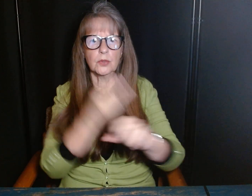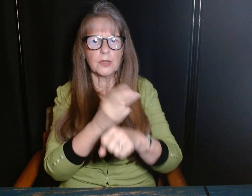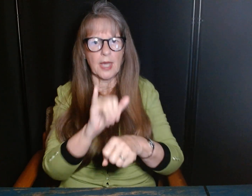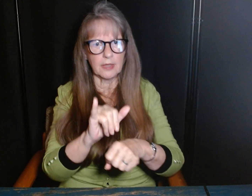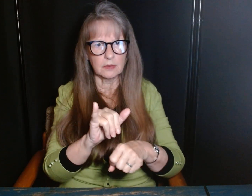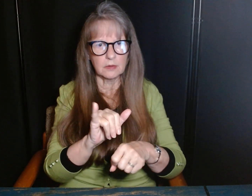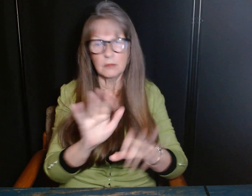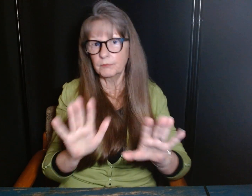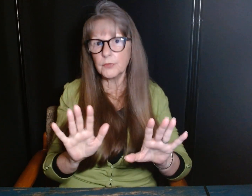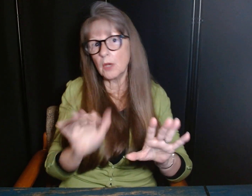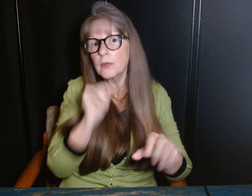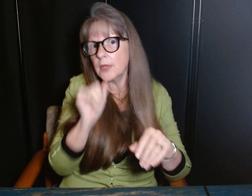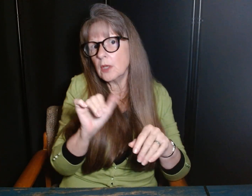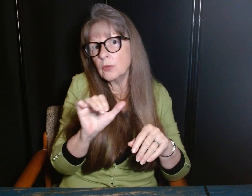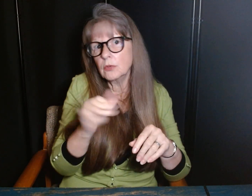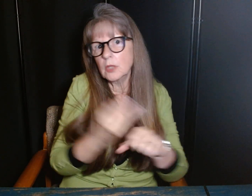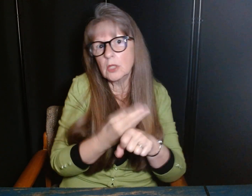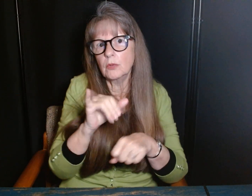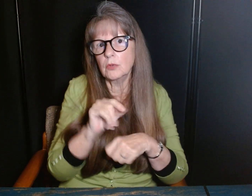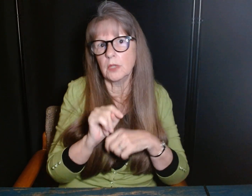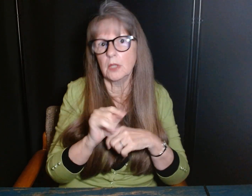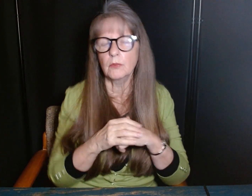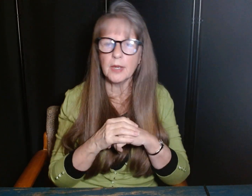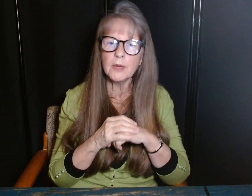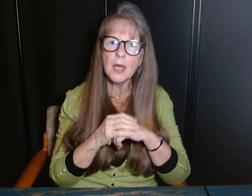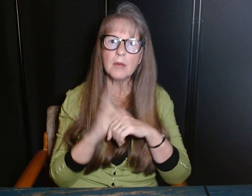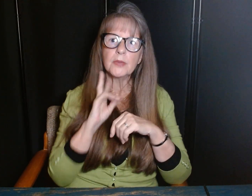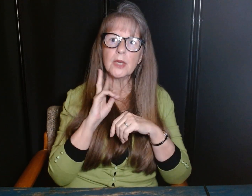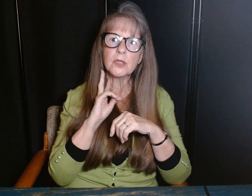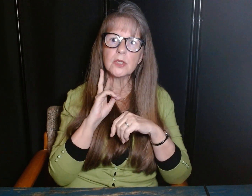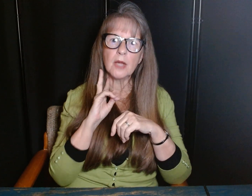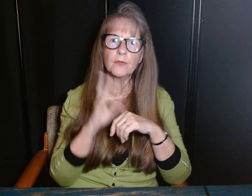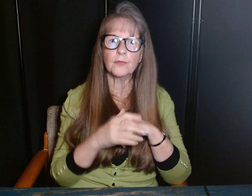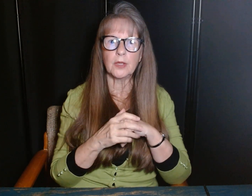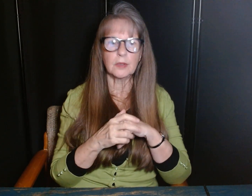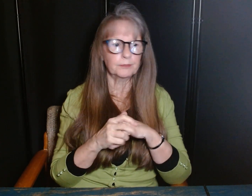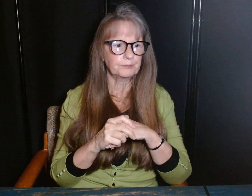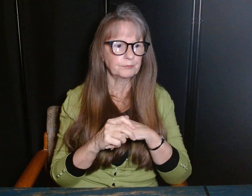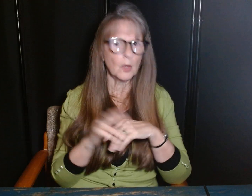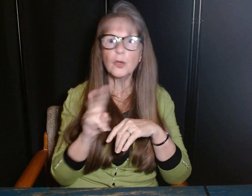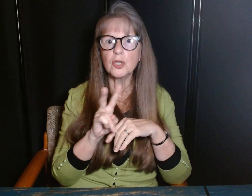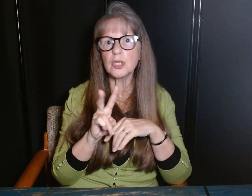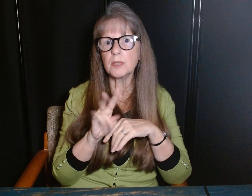that." So then don't use it, right? But that is a sign for victim. Or you could just spell it